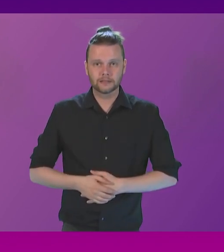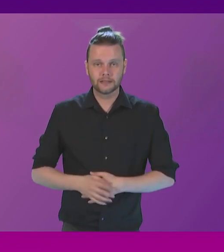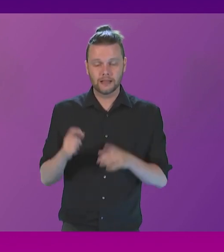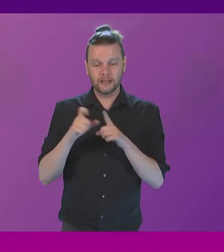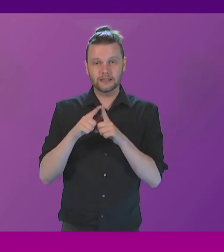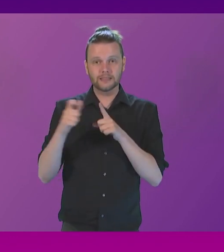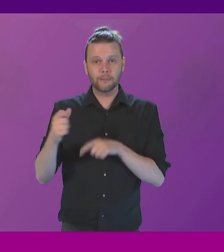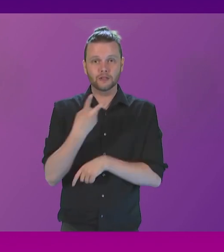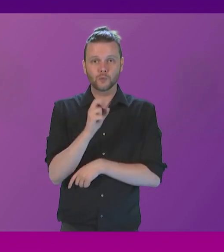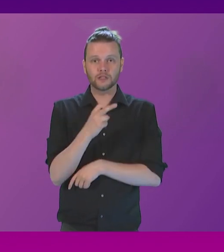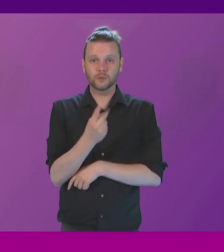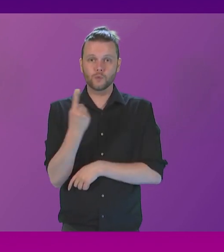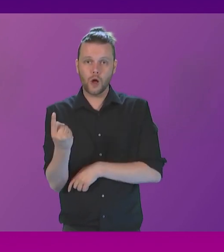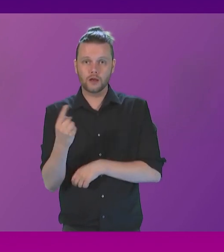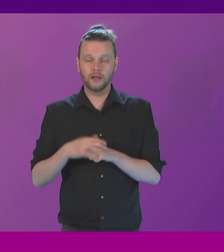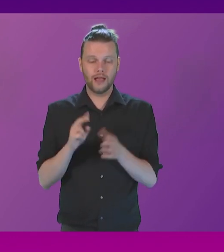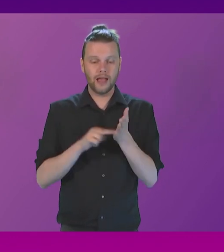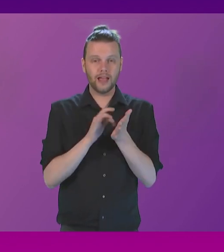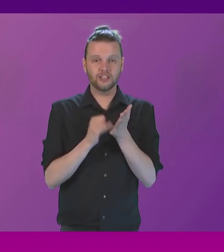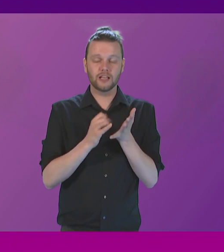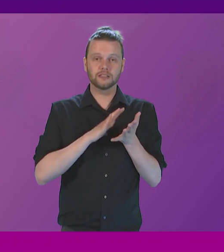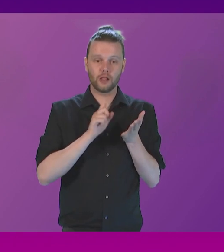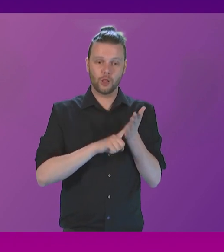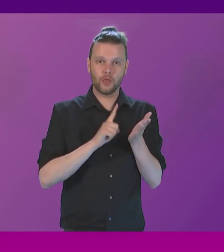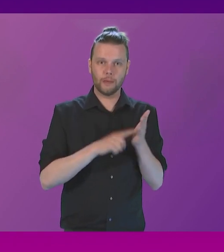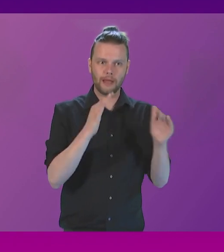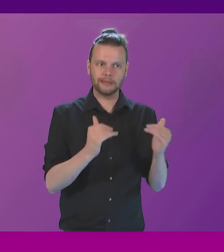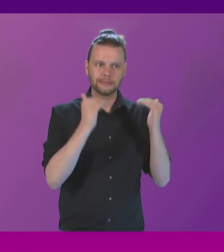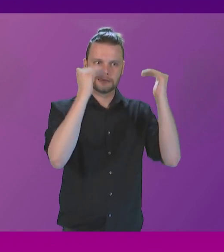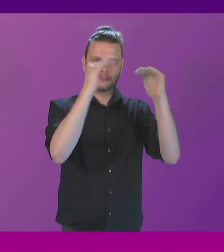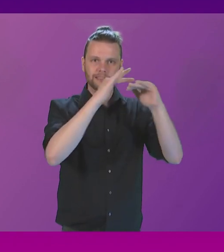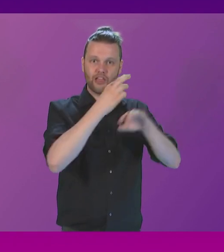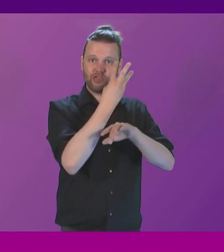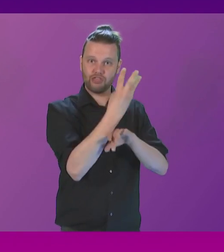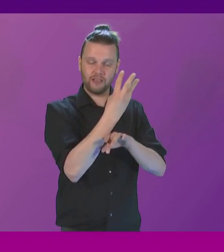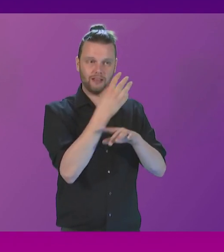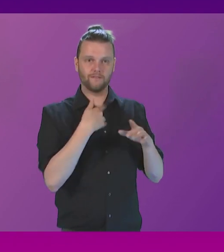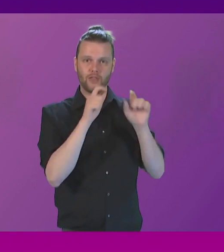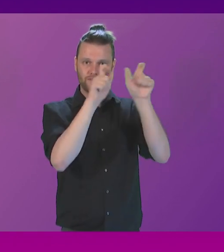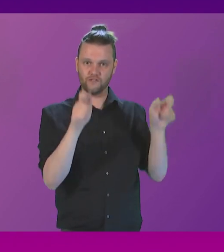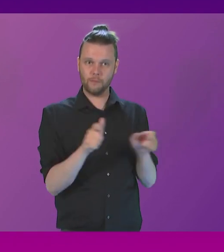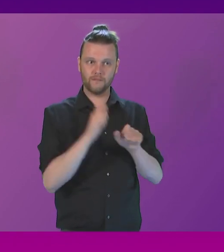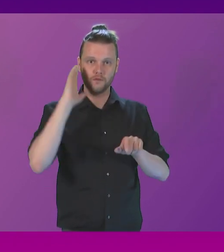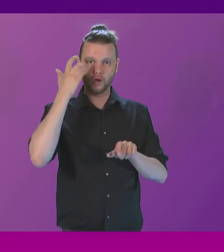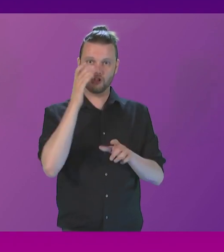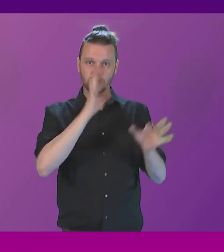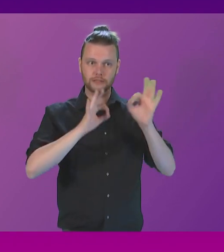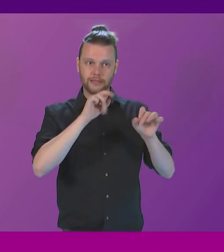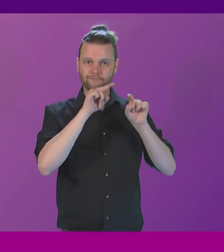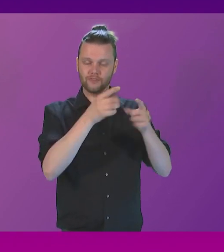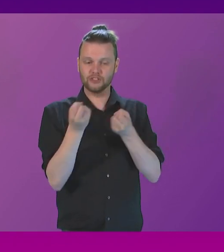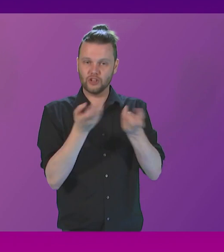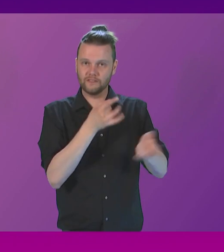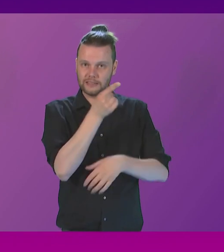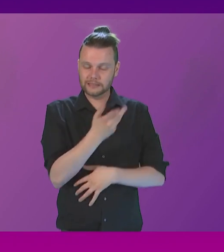December 2021, NHS Lothian was escalated to stage three of the board performance escalation framework for audiology performance and service